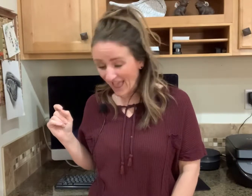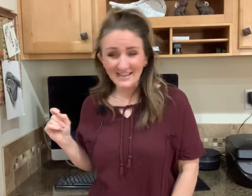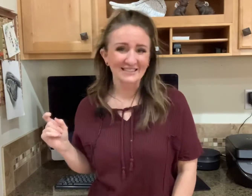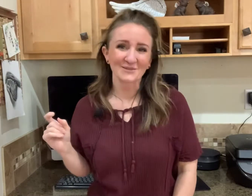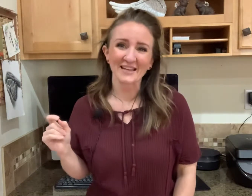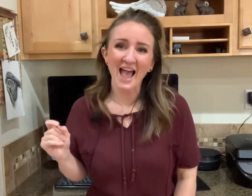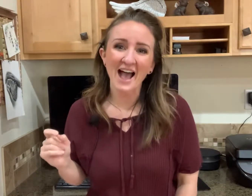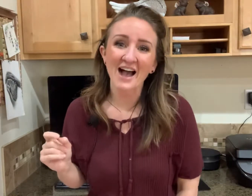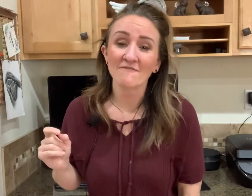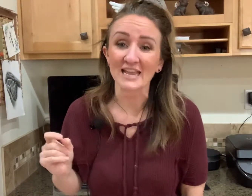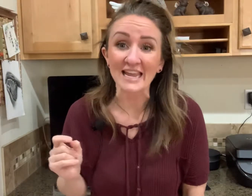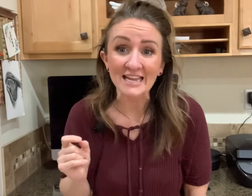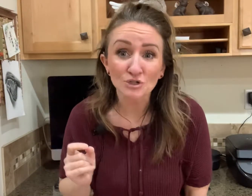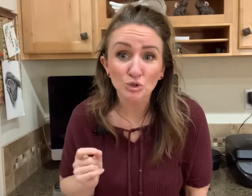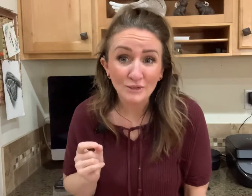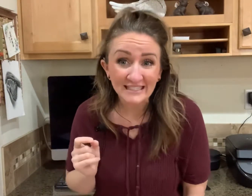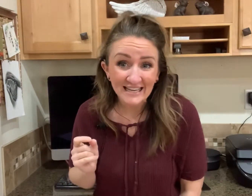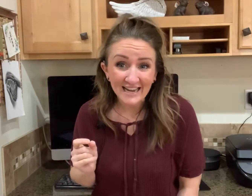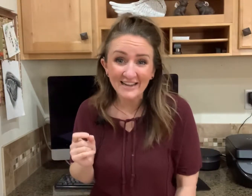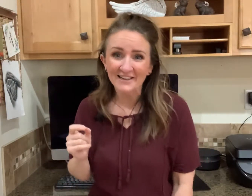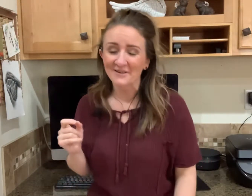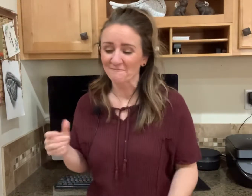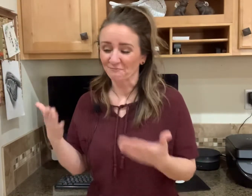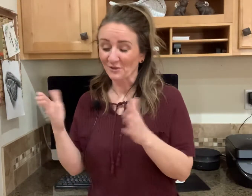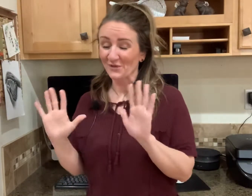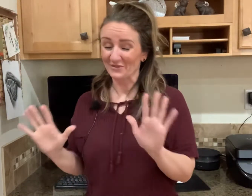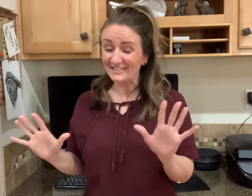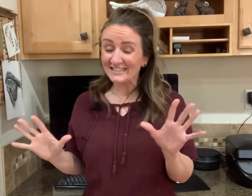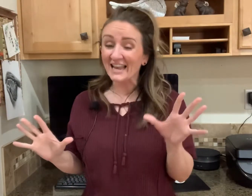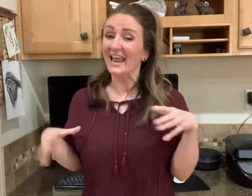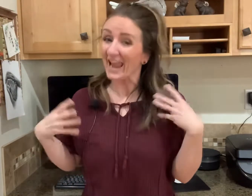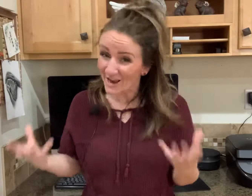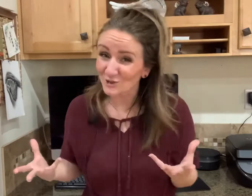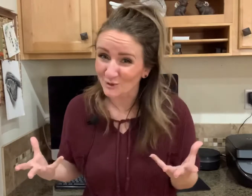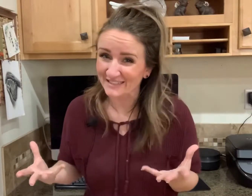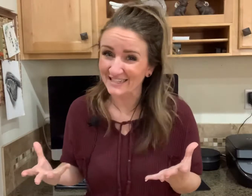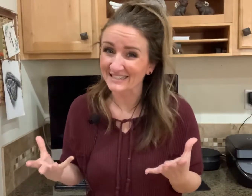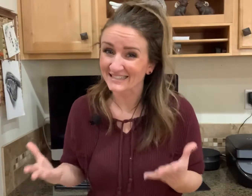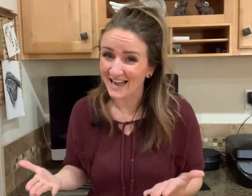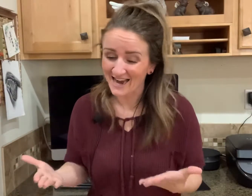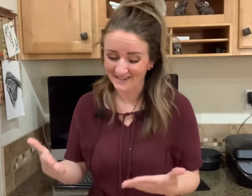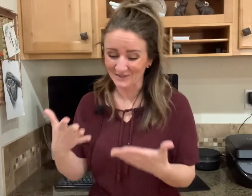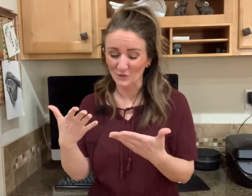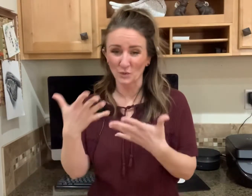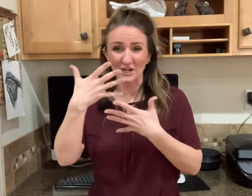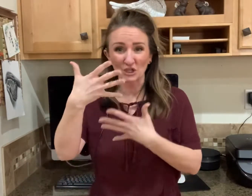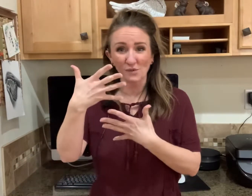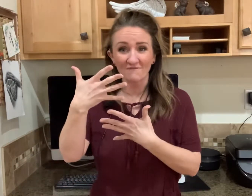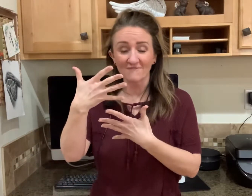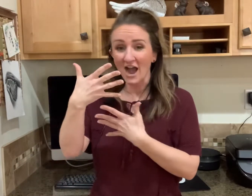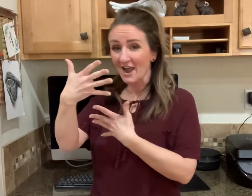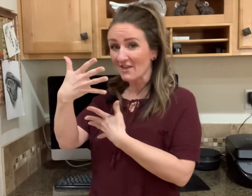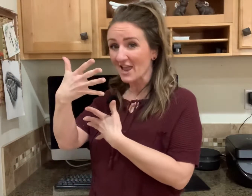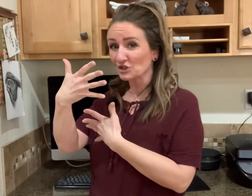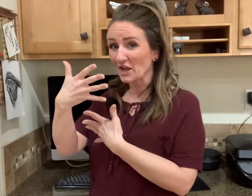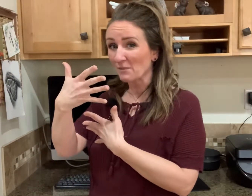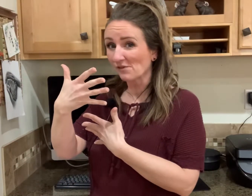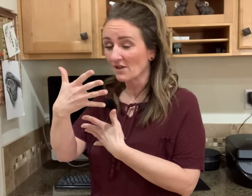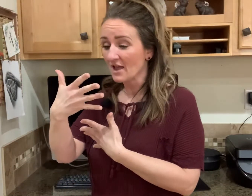Next we have interesting. This is an interesting sign. So we're going to use 5 hand shapes, and